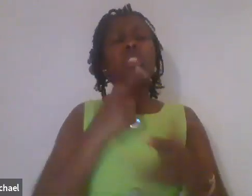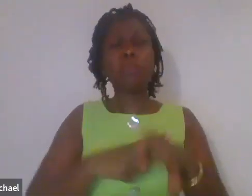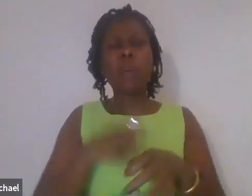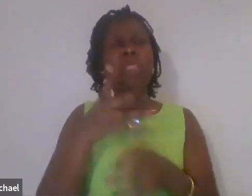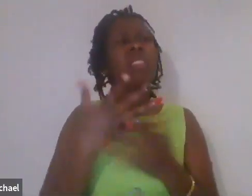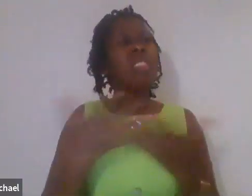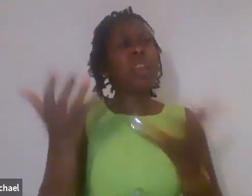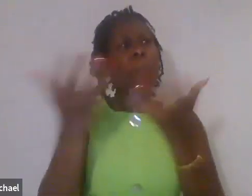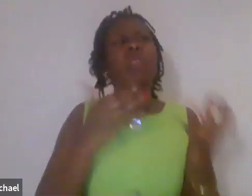yourself.